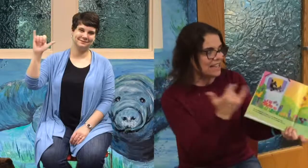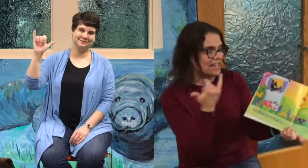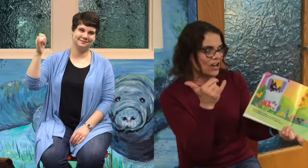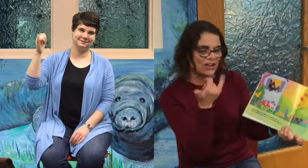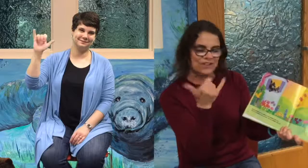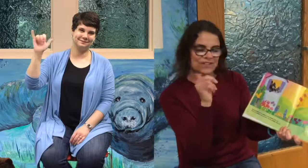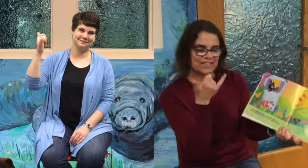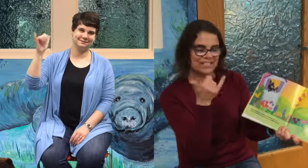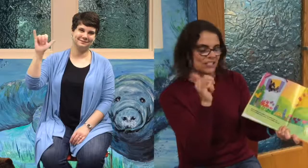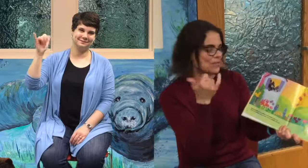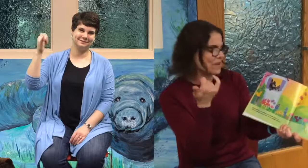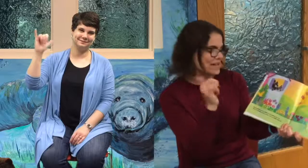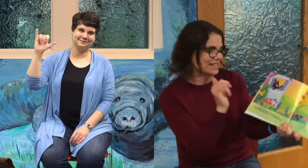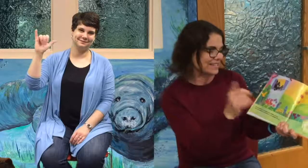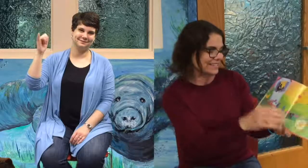yellow, little one.